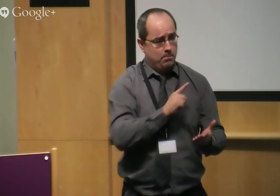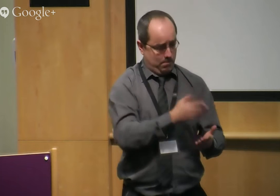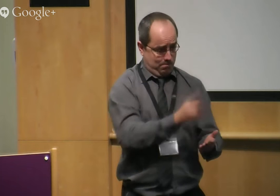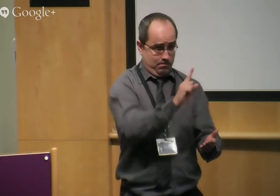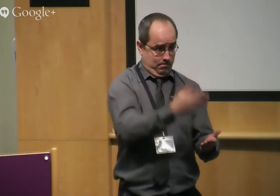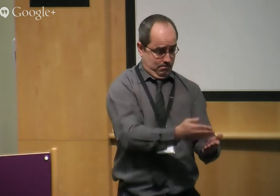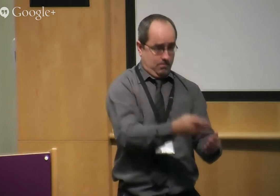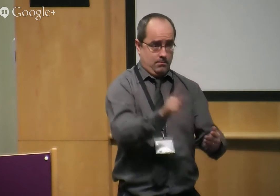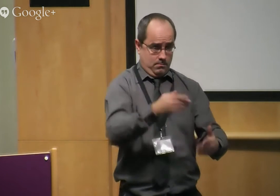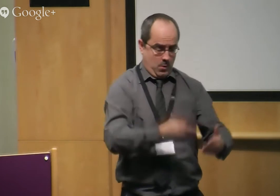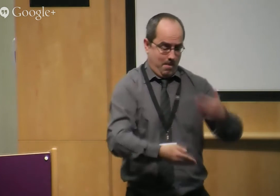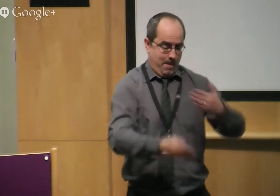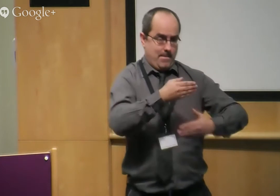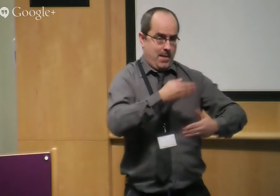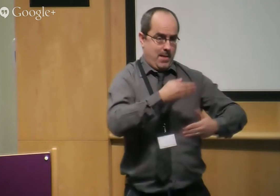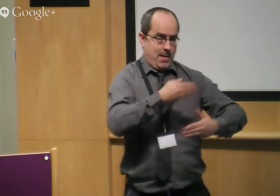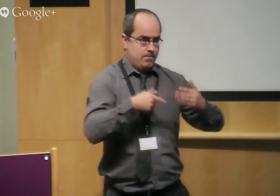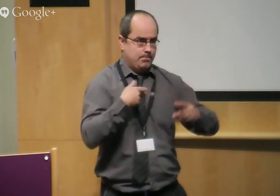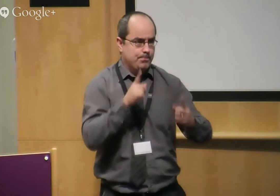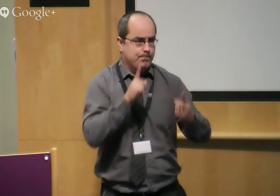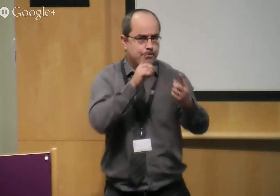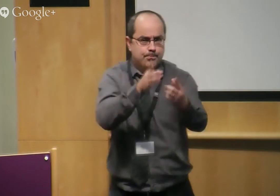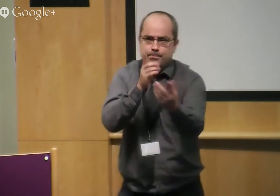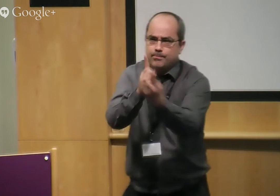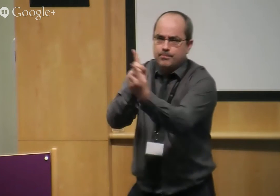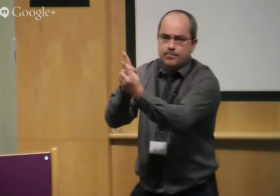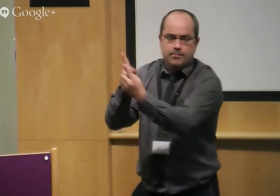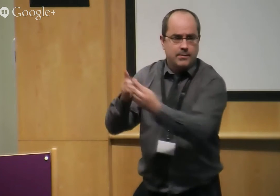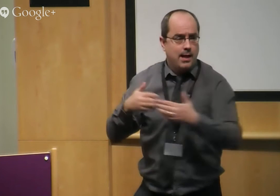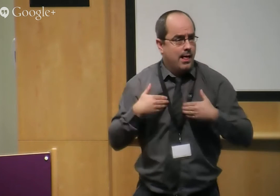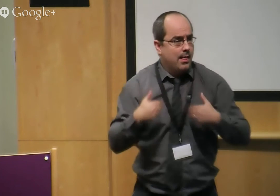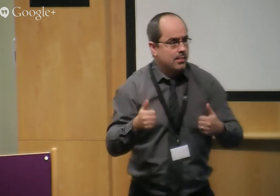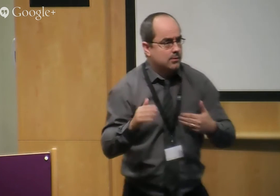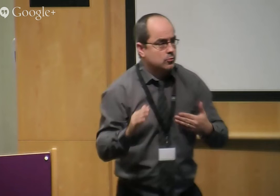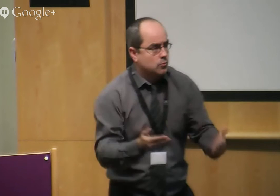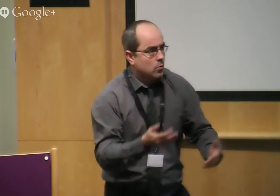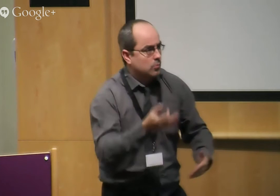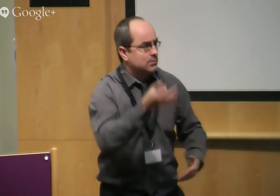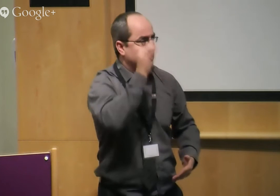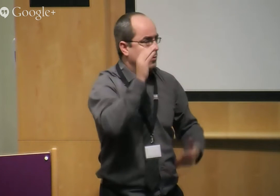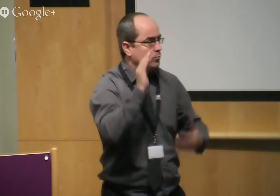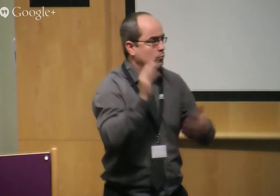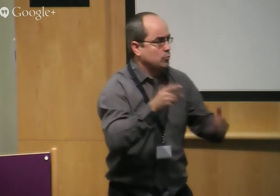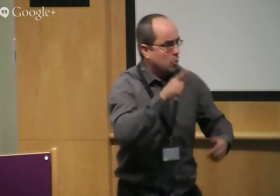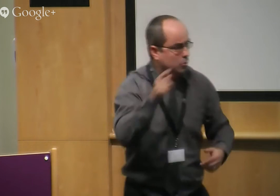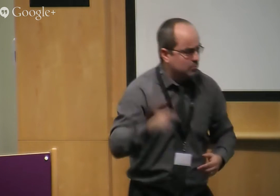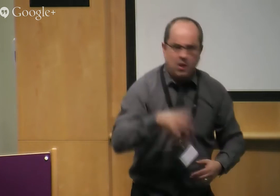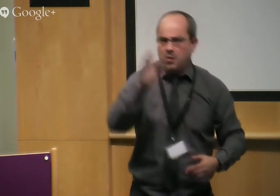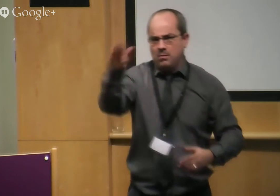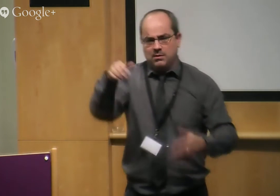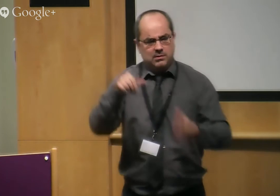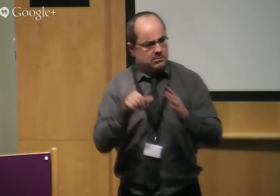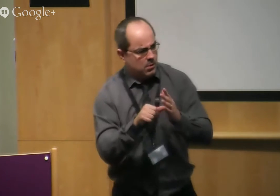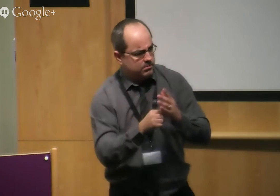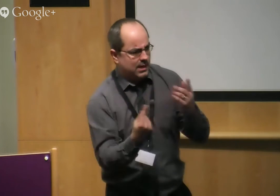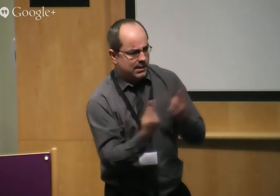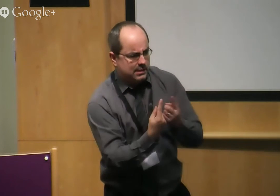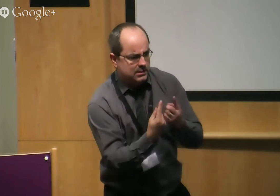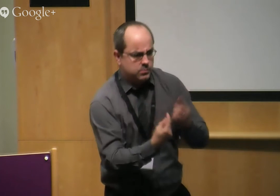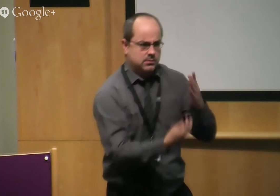about why we've done this. Let me go back and set up the context for you. When we look at health services and council